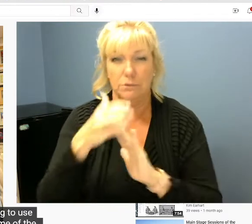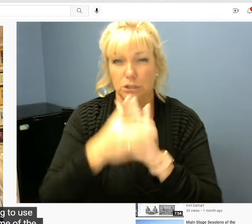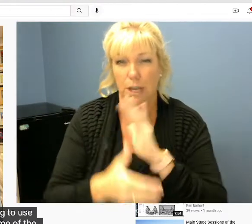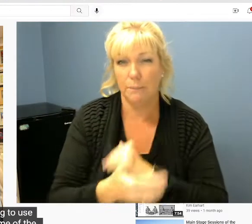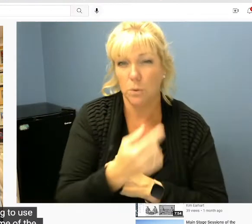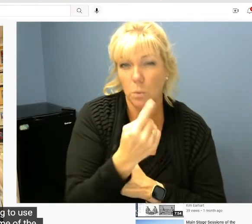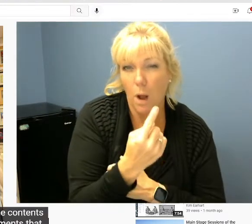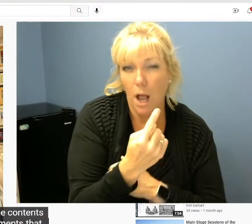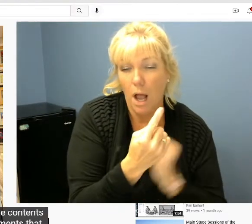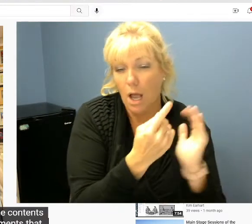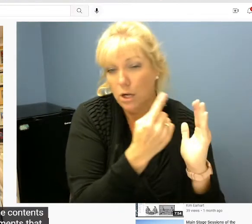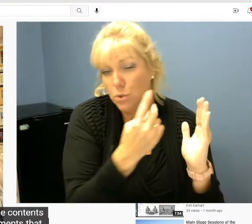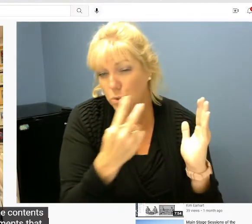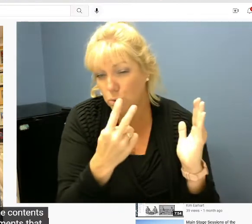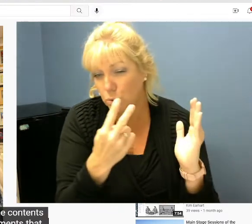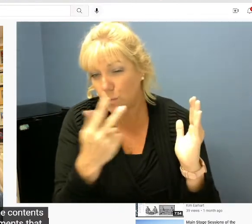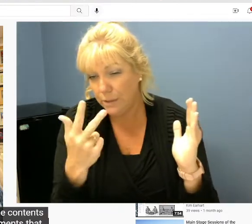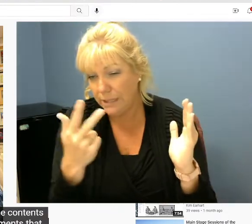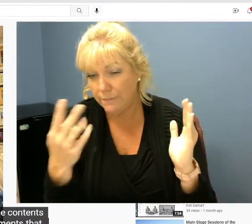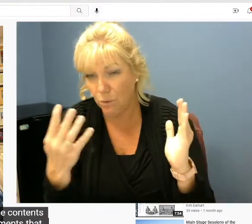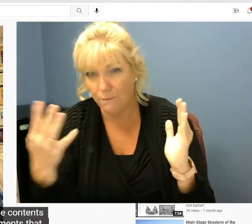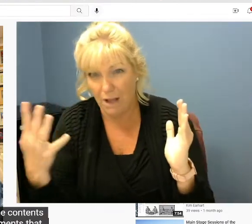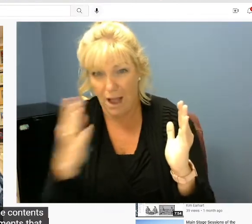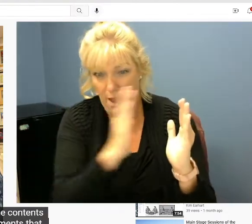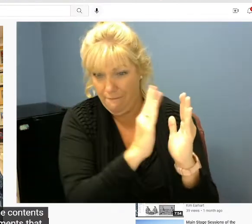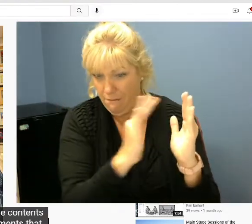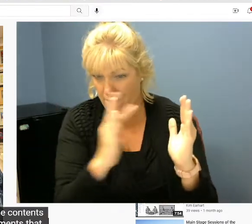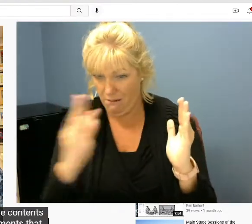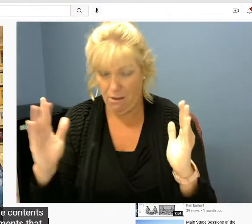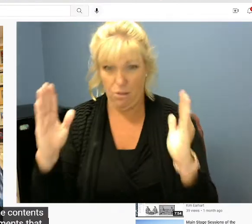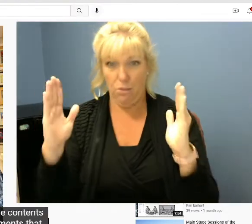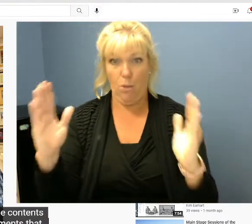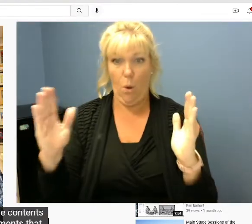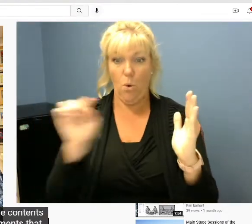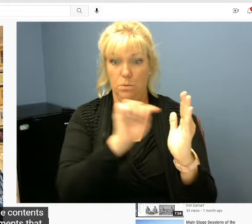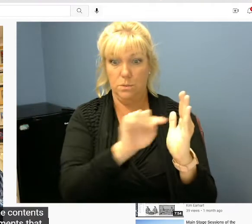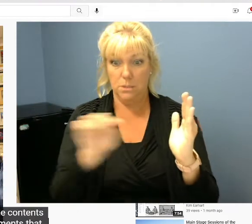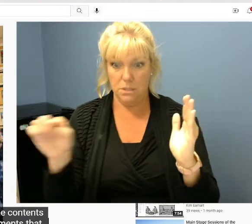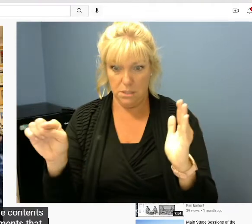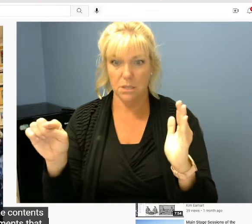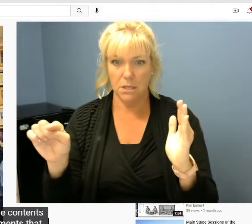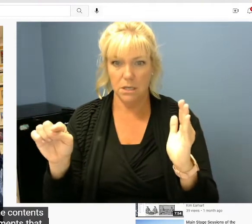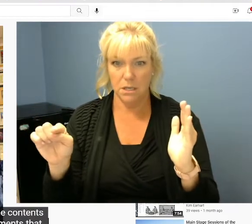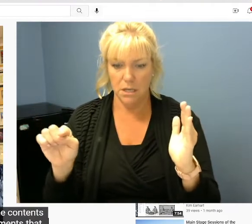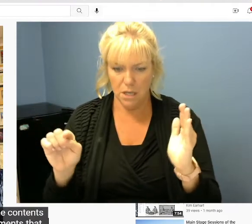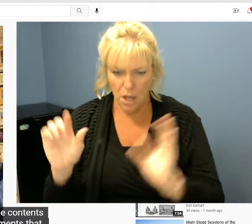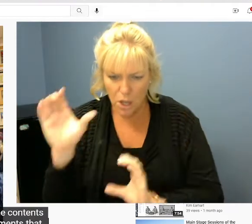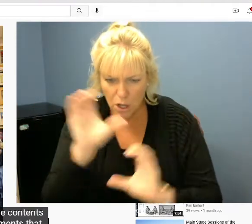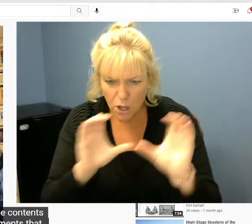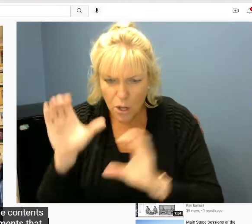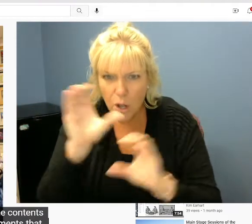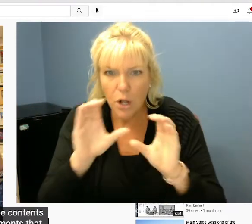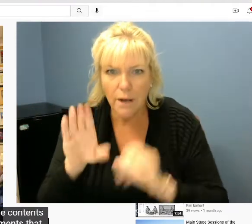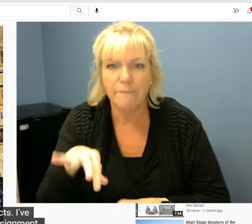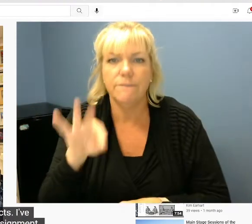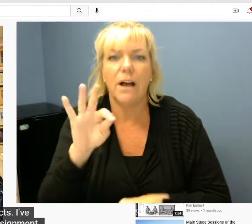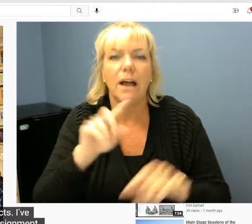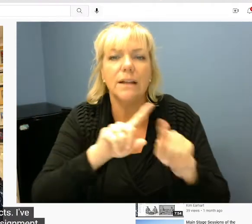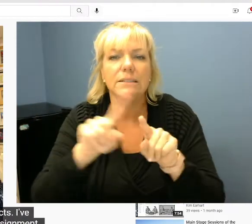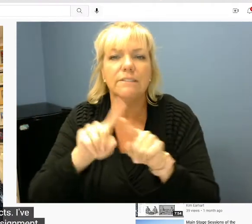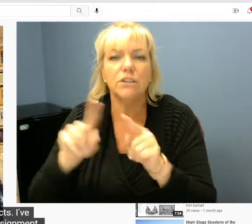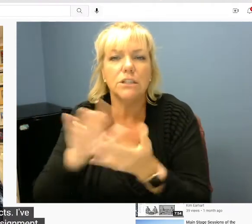use some of the earlier chapters, but look through the contents of American Yawp and you'll find documents that you